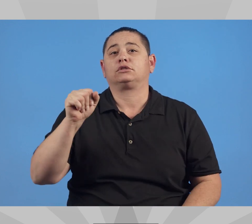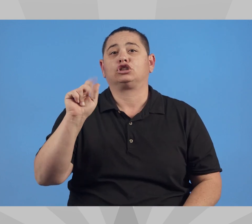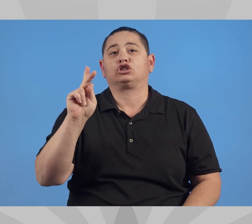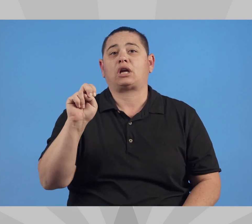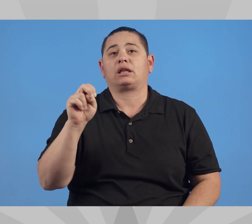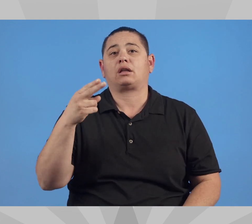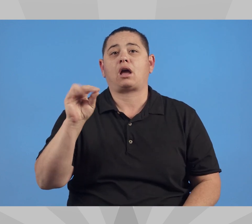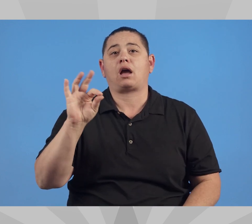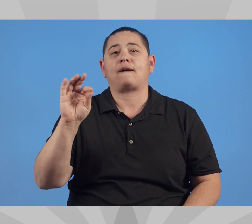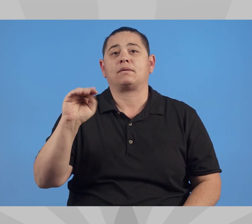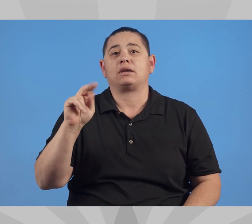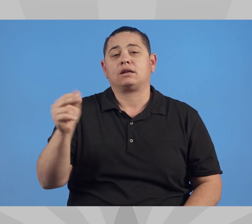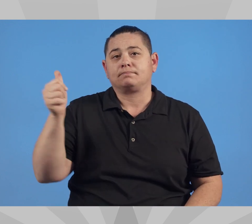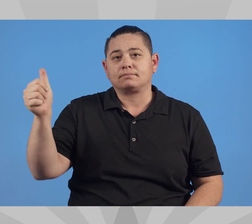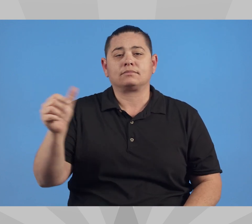Biography.